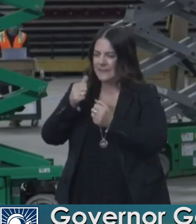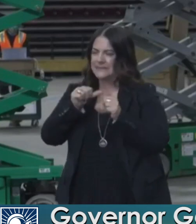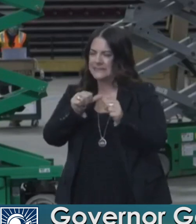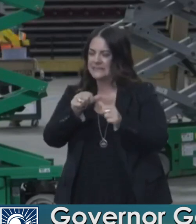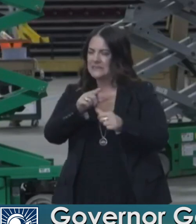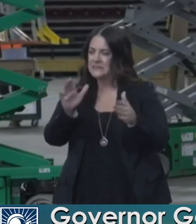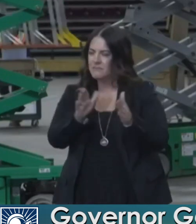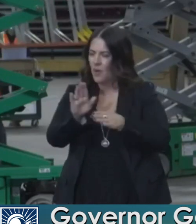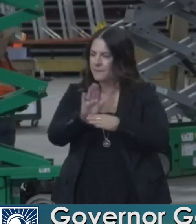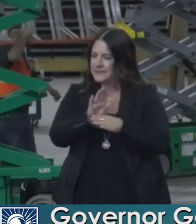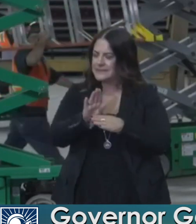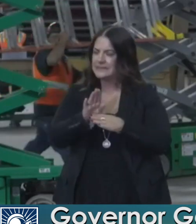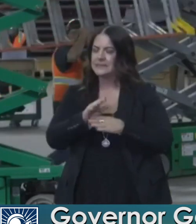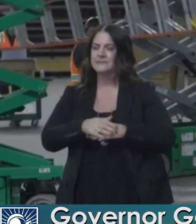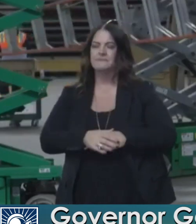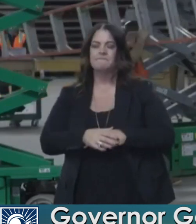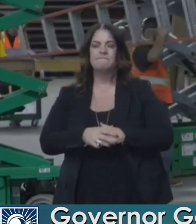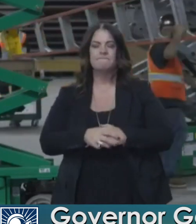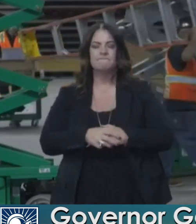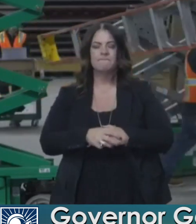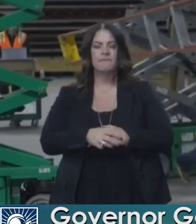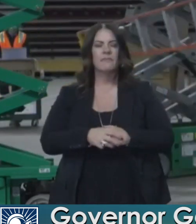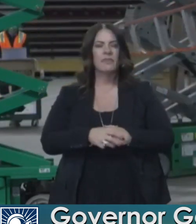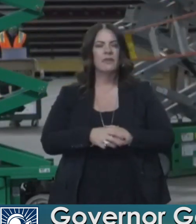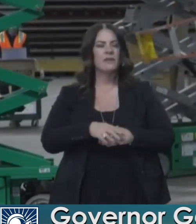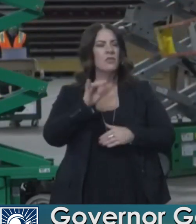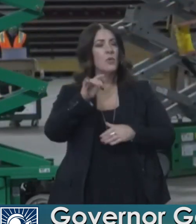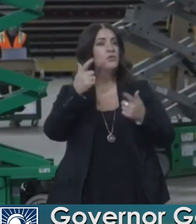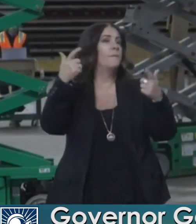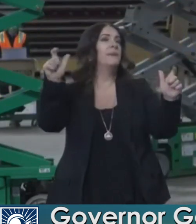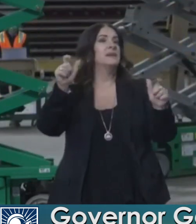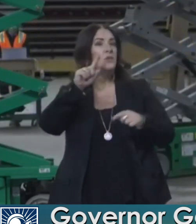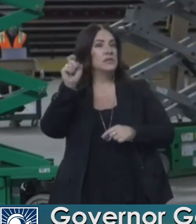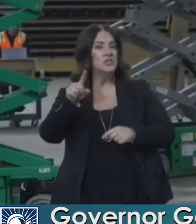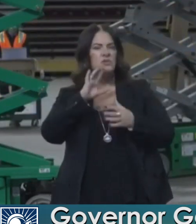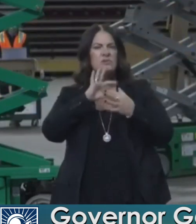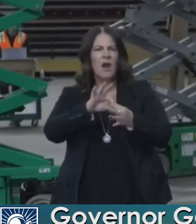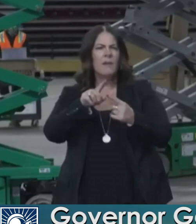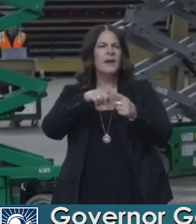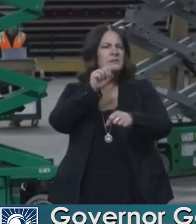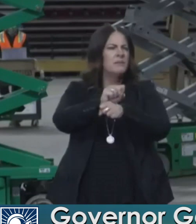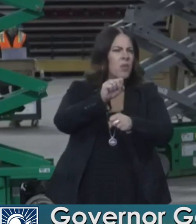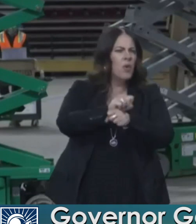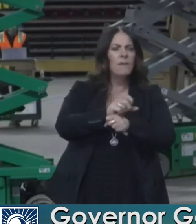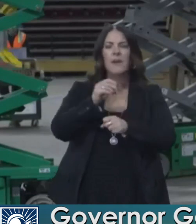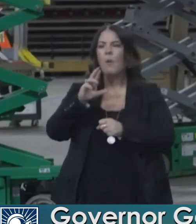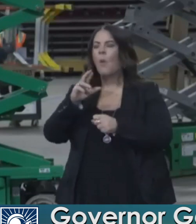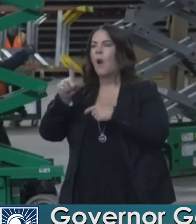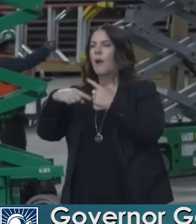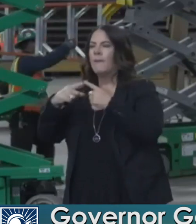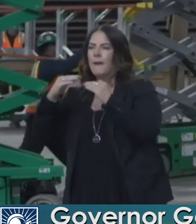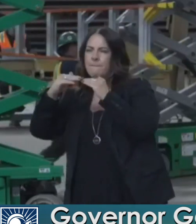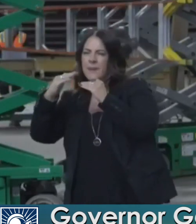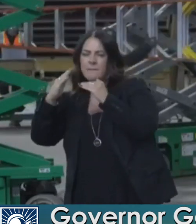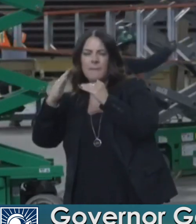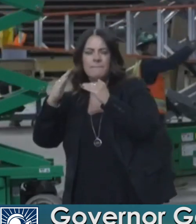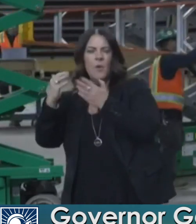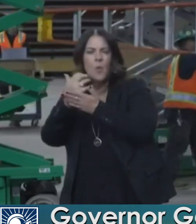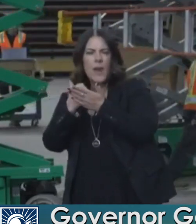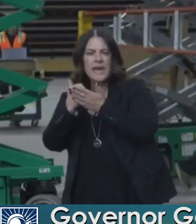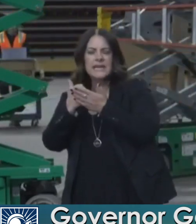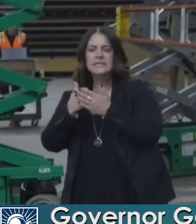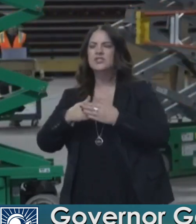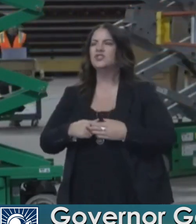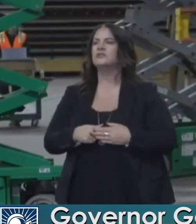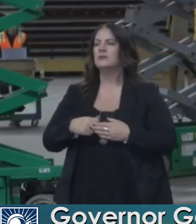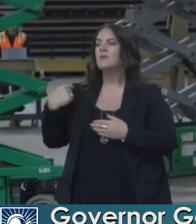the determination on some of those macro questions like unemployment, or rather like minimum wage, will be determined